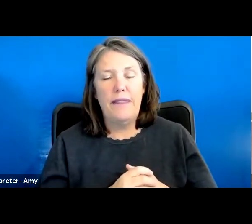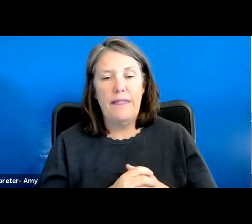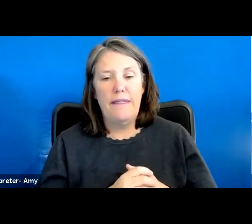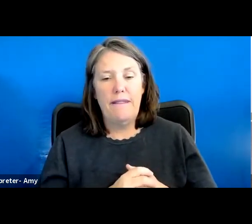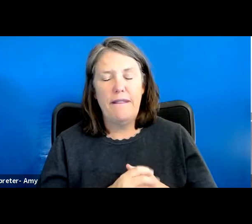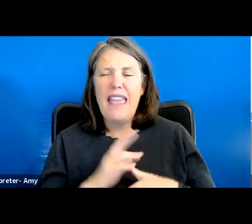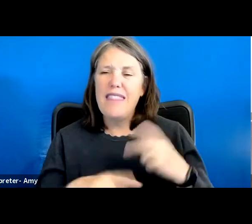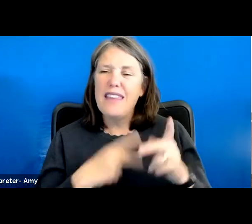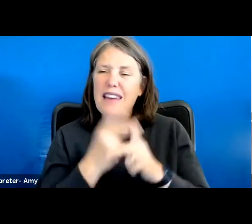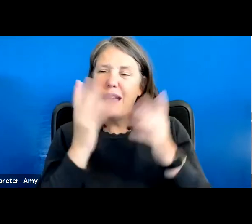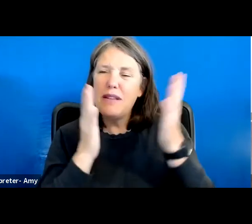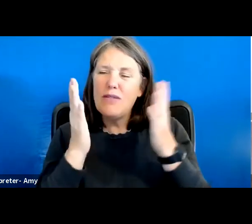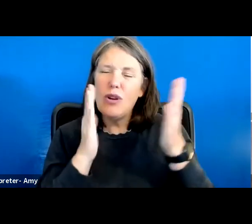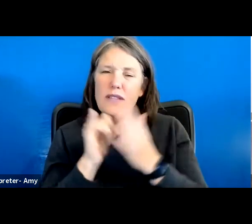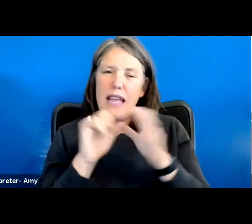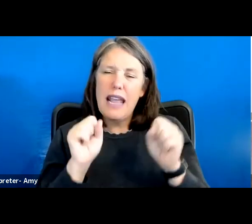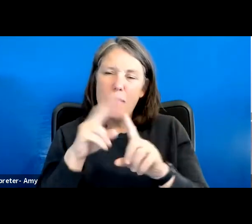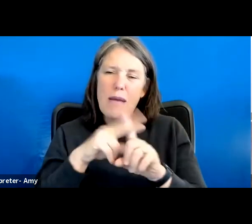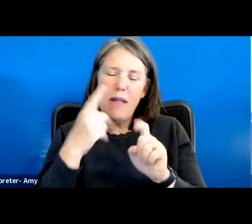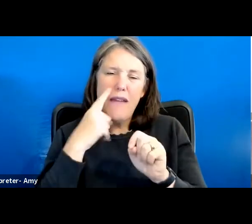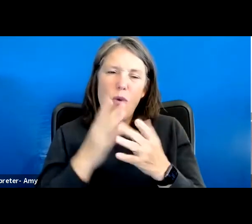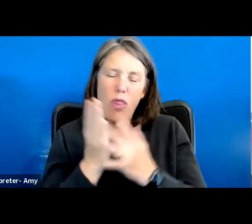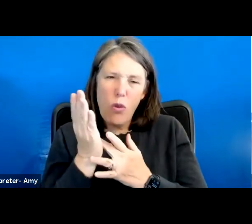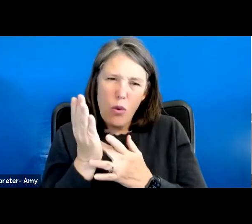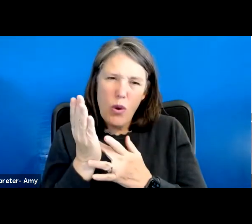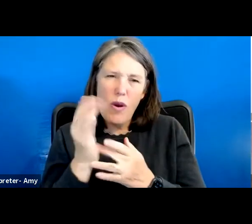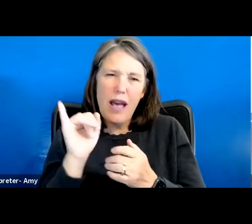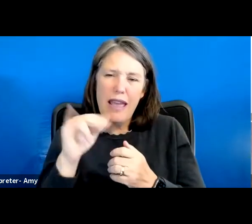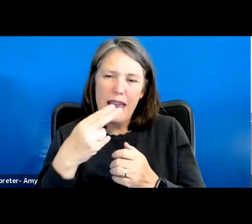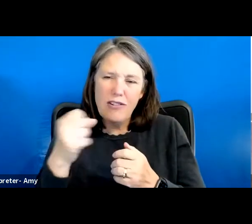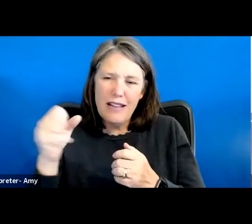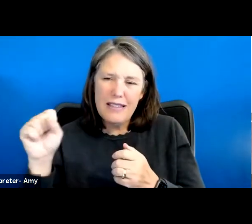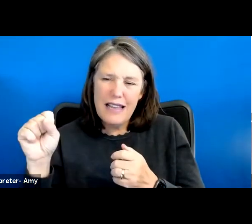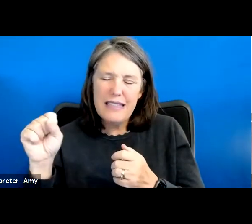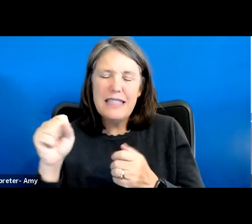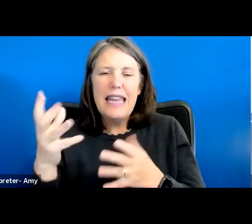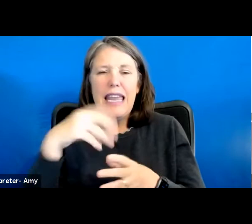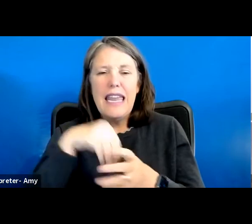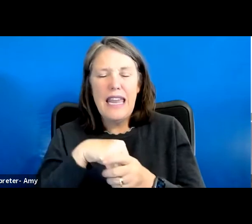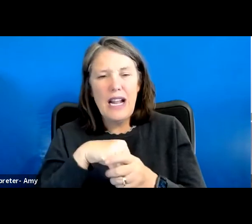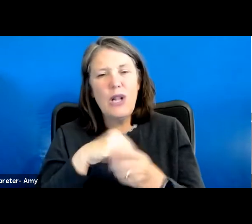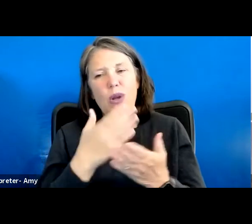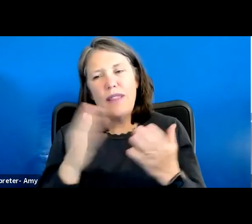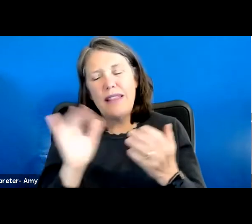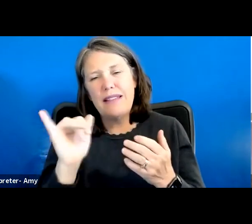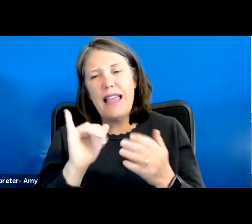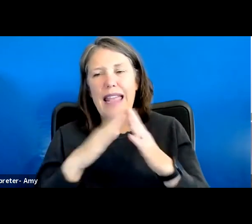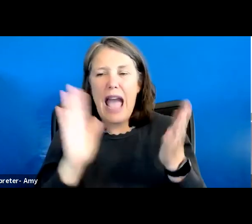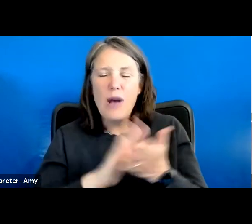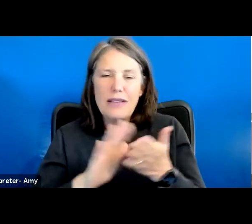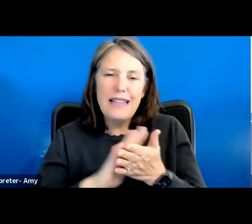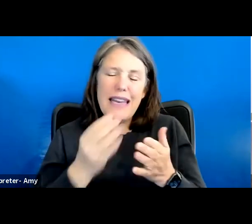the types of services that can be applied for through the IHSS include things like house cleaning,